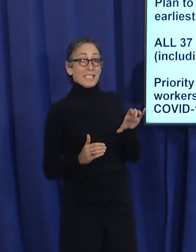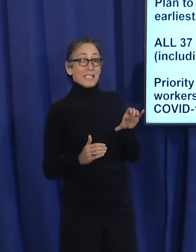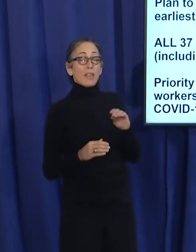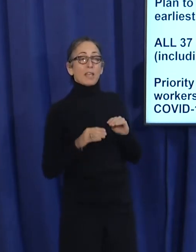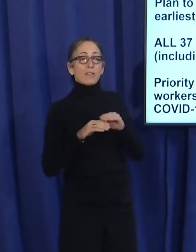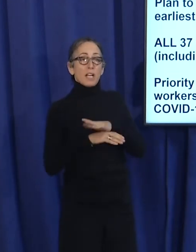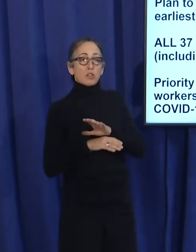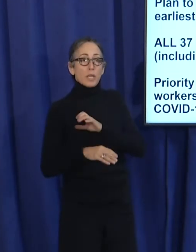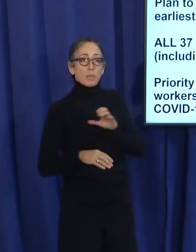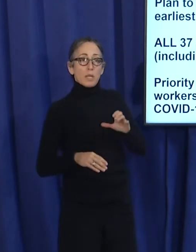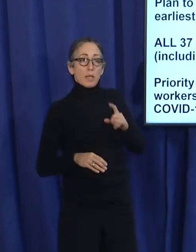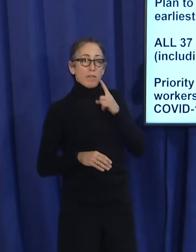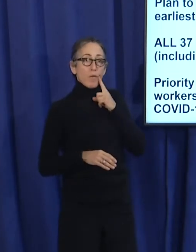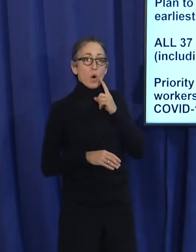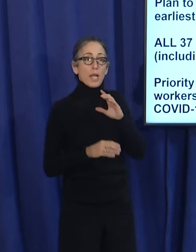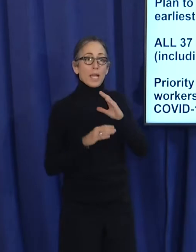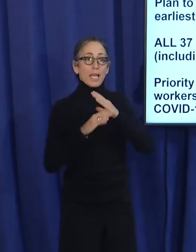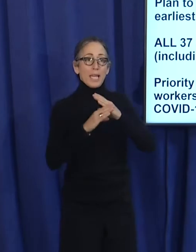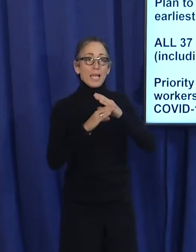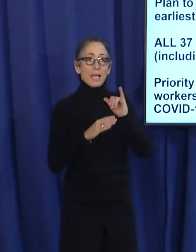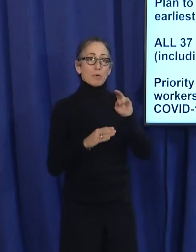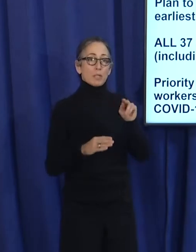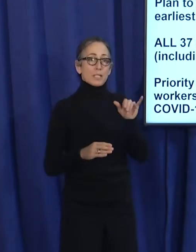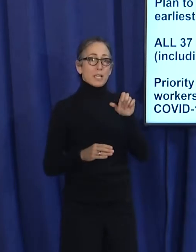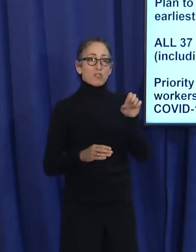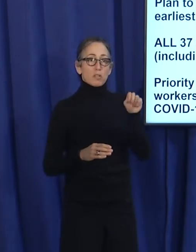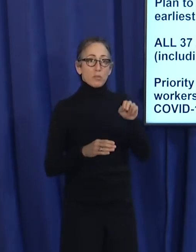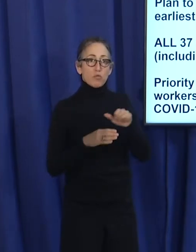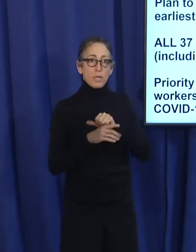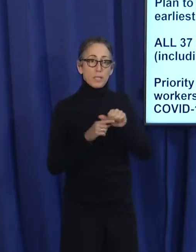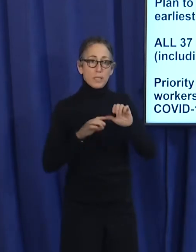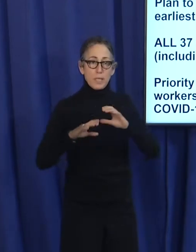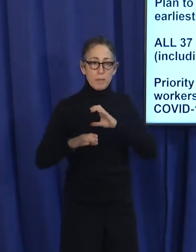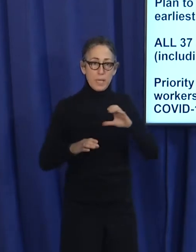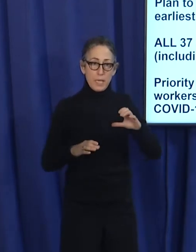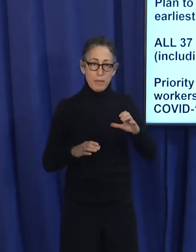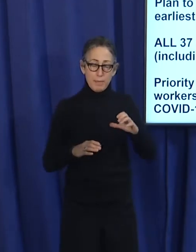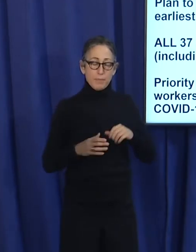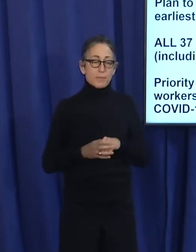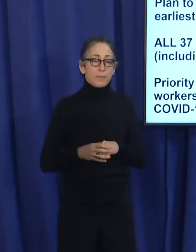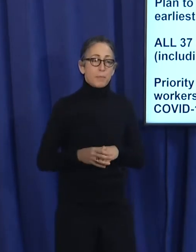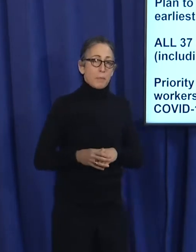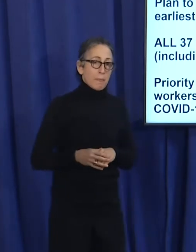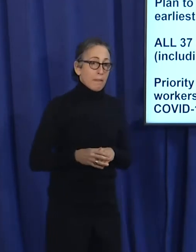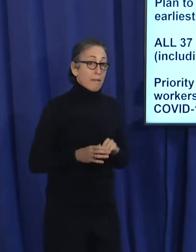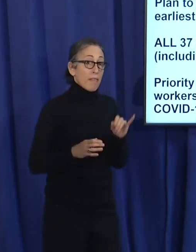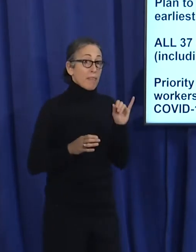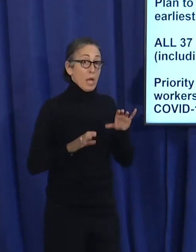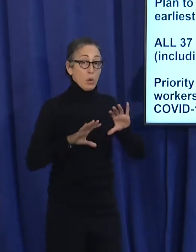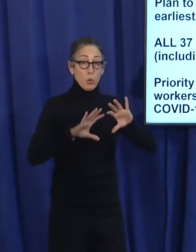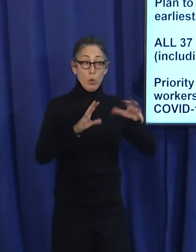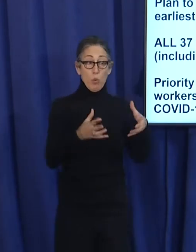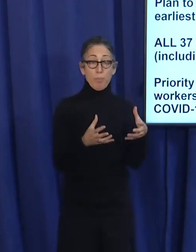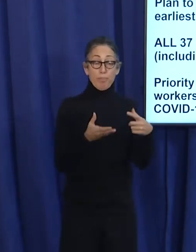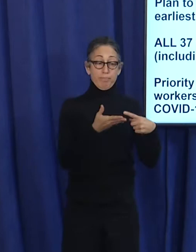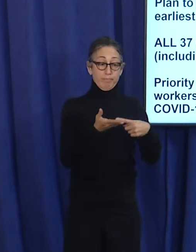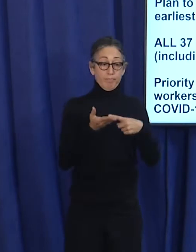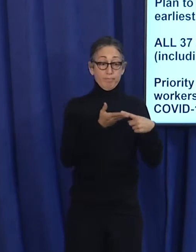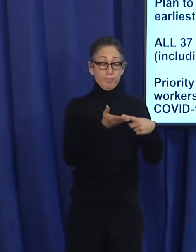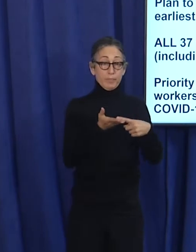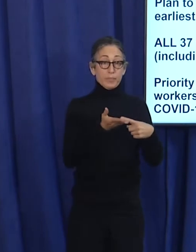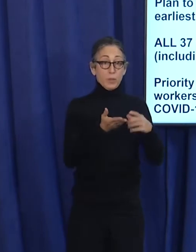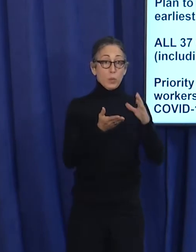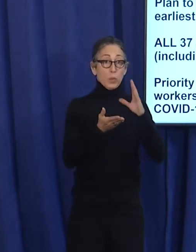Committee on Immunization Practices, which is a non-governmental group that advises. And that will have an